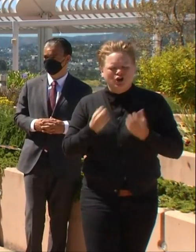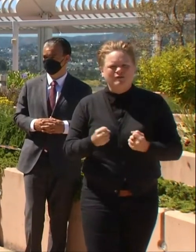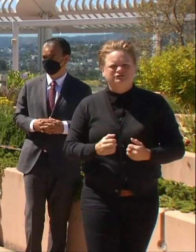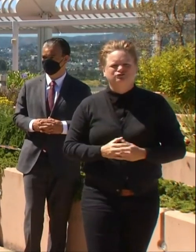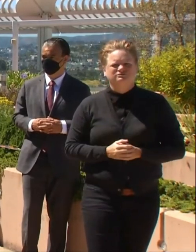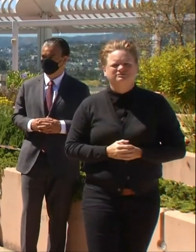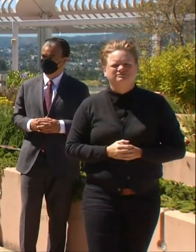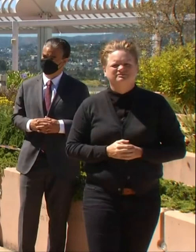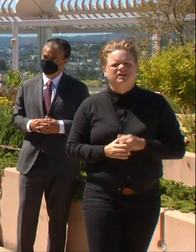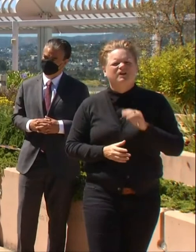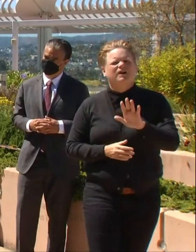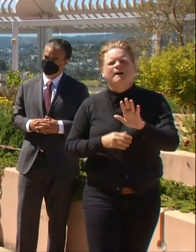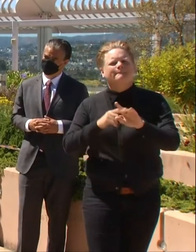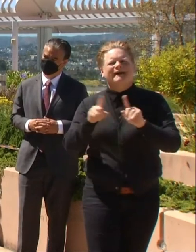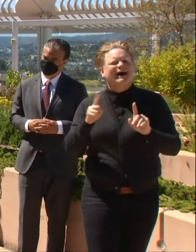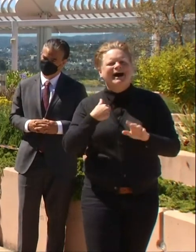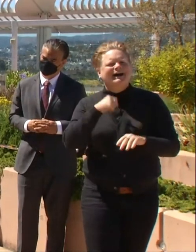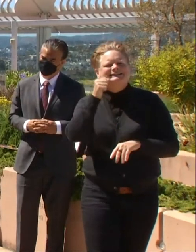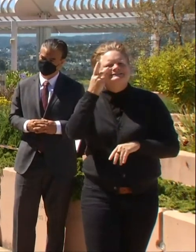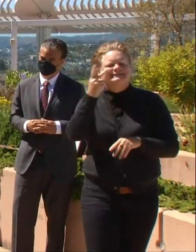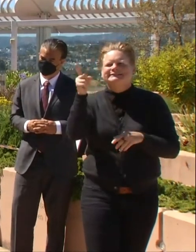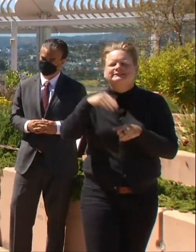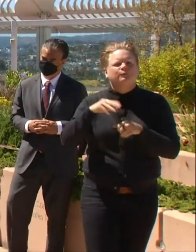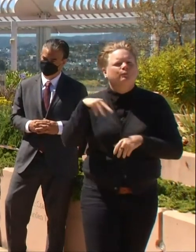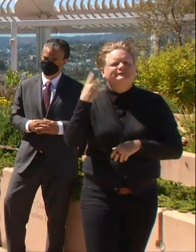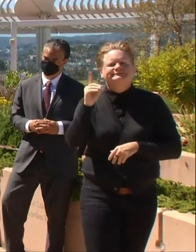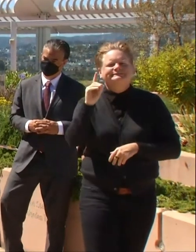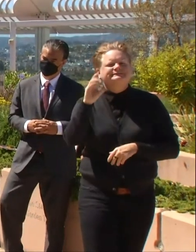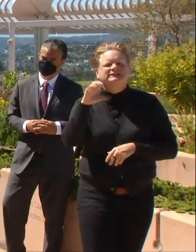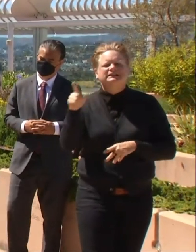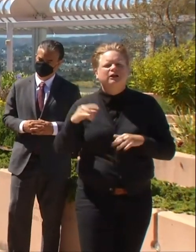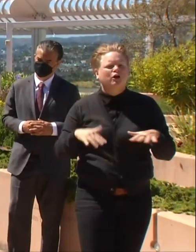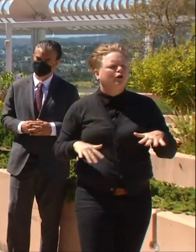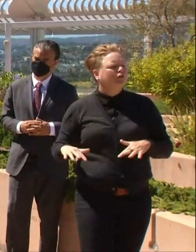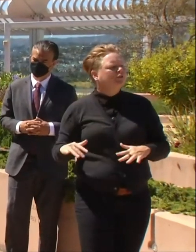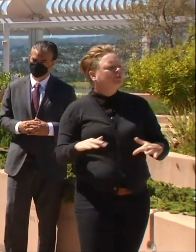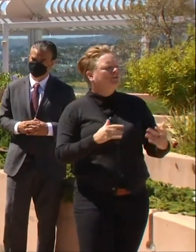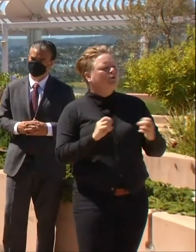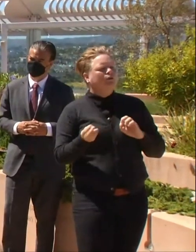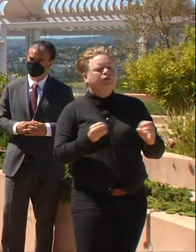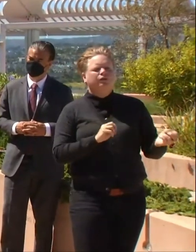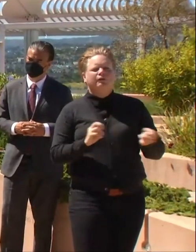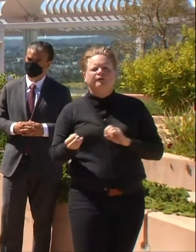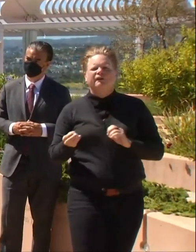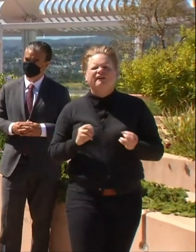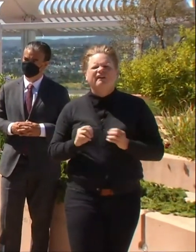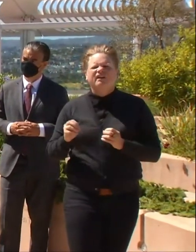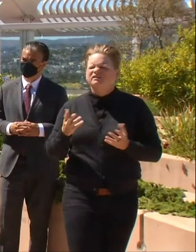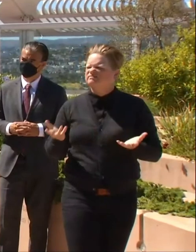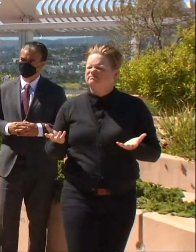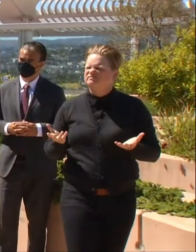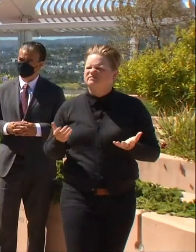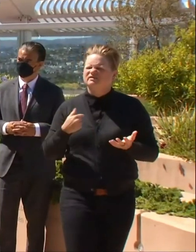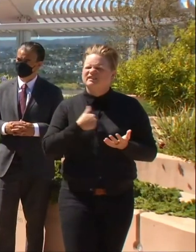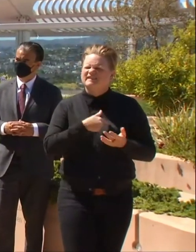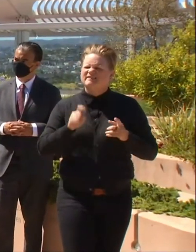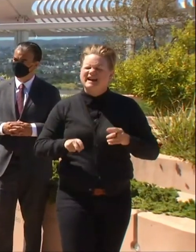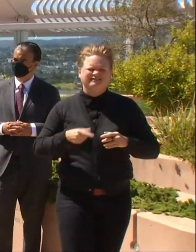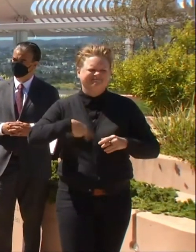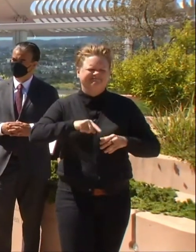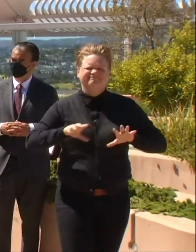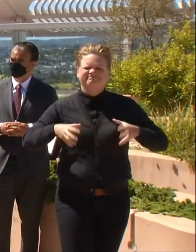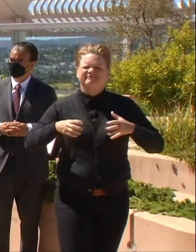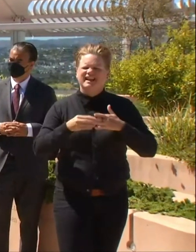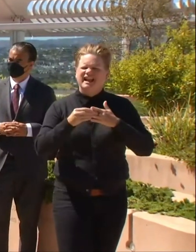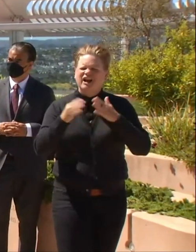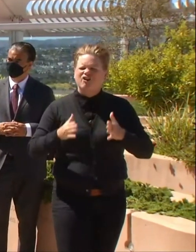the state has to continue to lead and fight. And we'll fight. We'll continue to lead. You know, none of this is easy. Days like